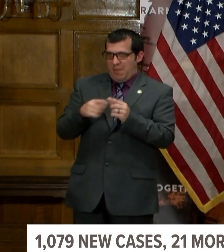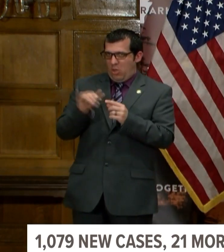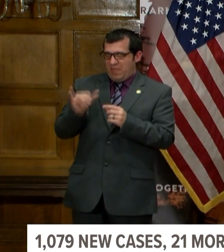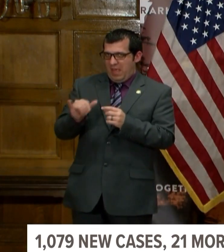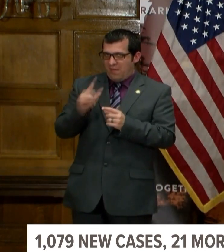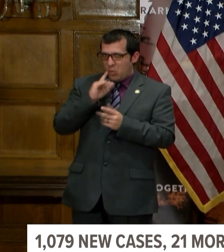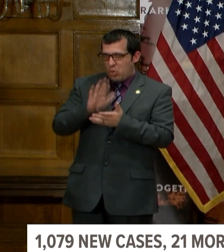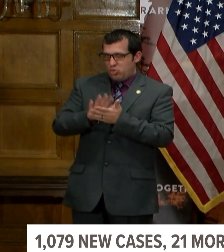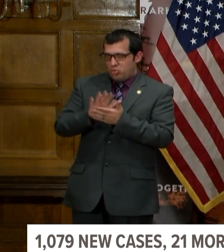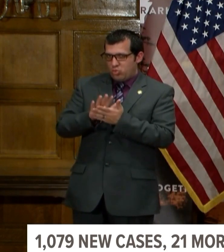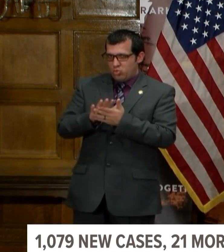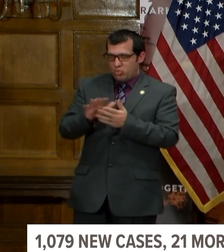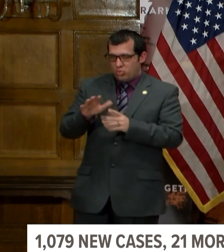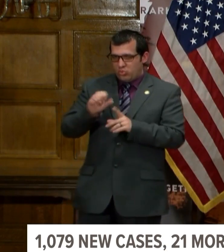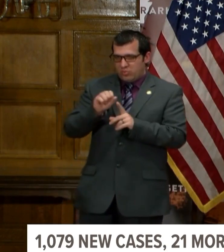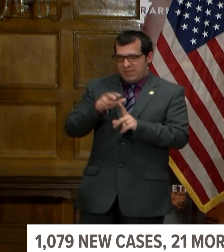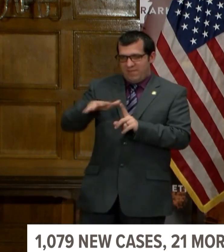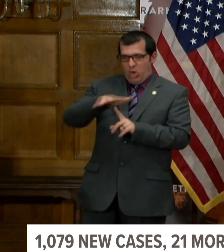that?